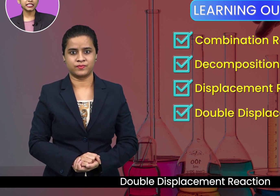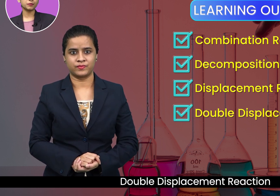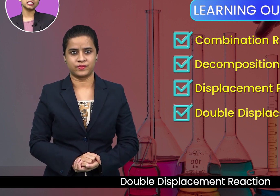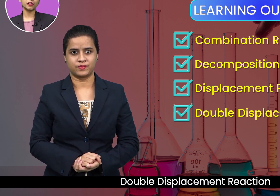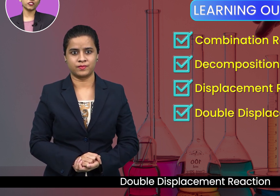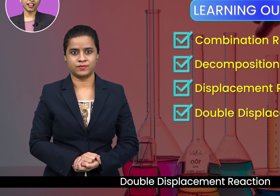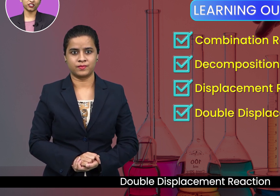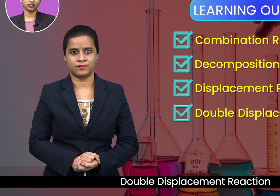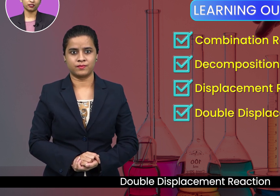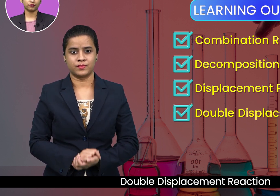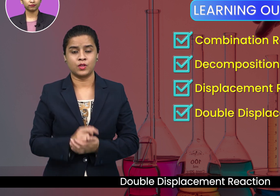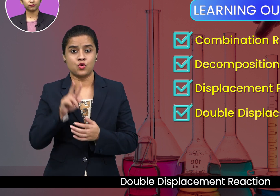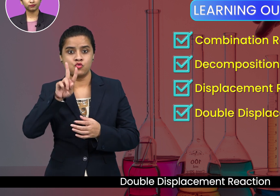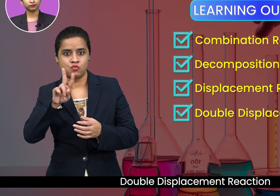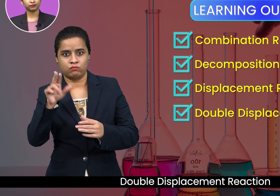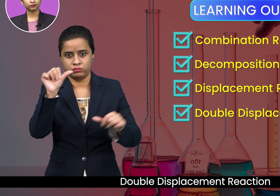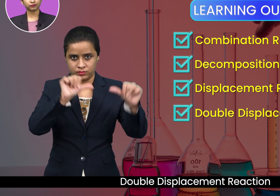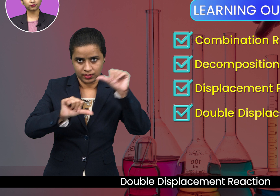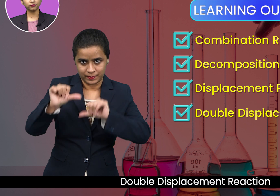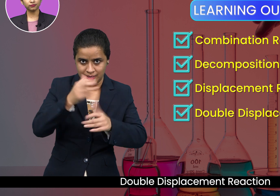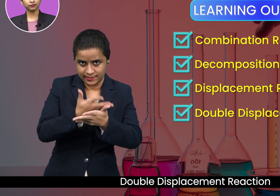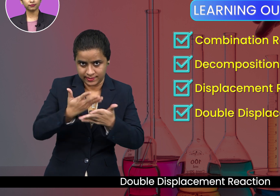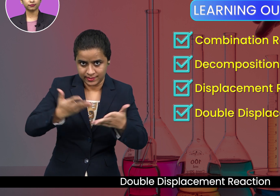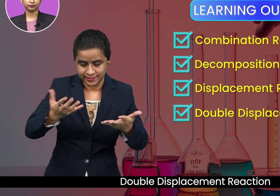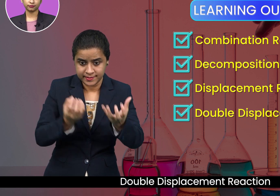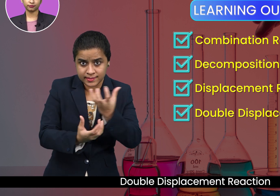double displacement reaction,